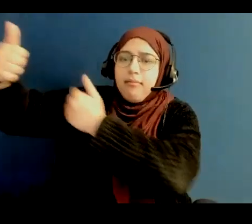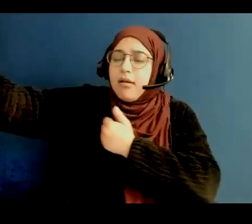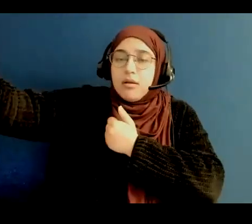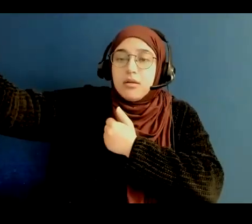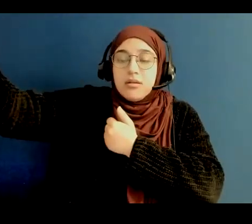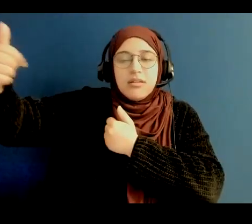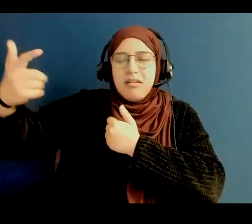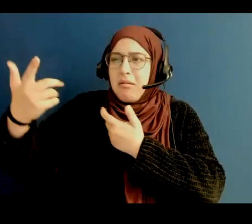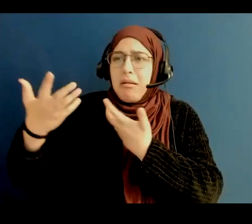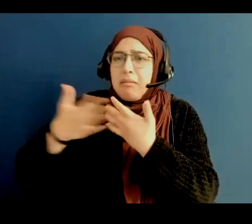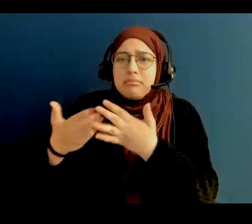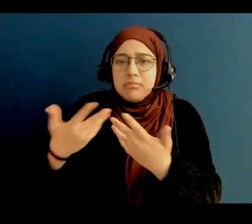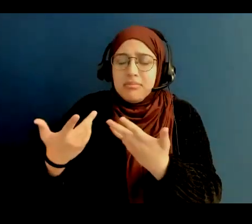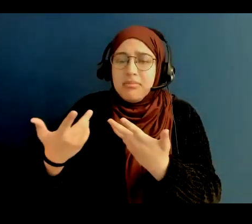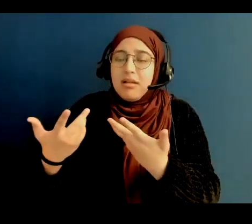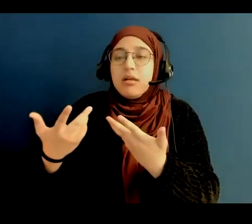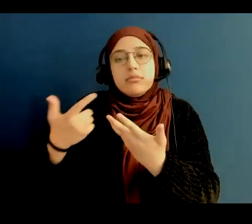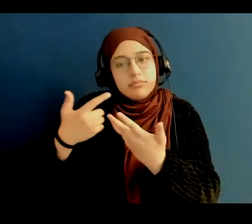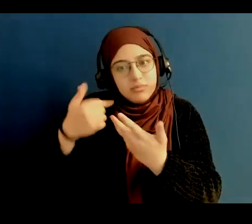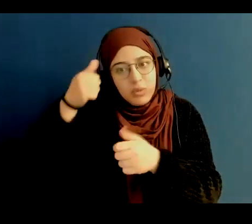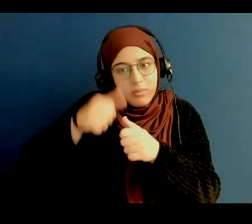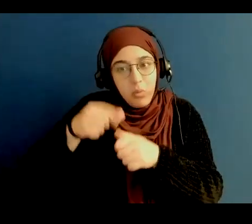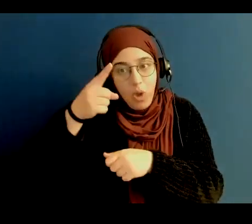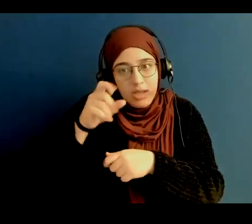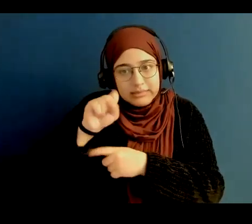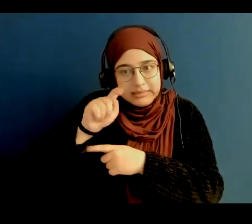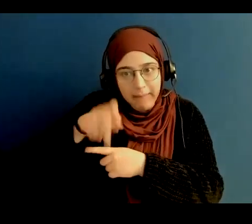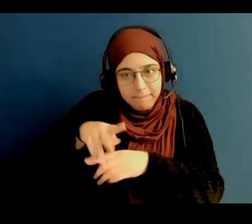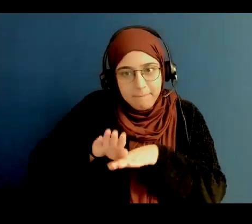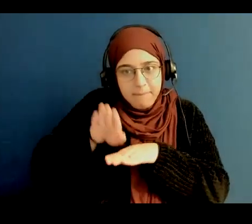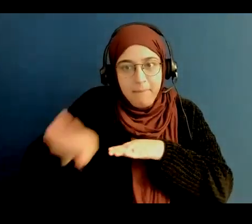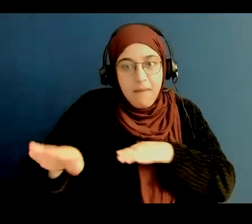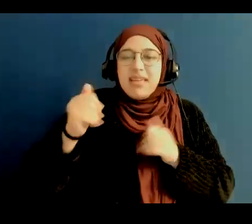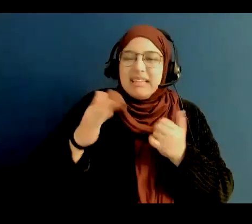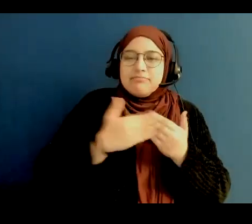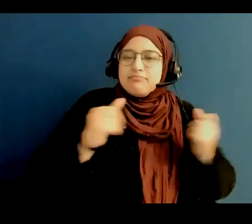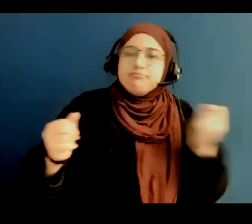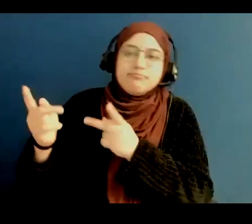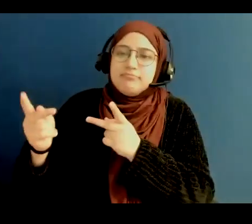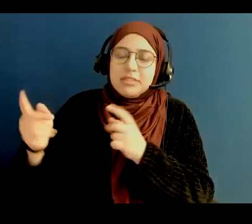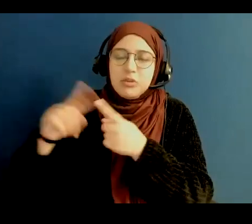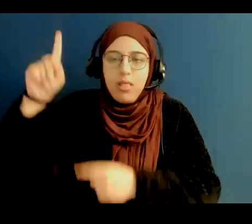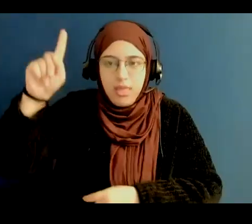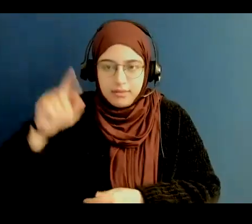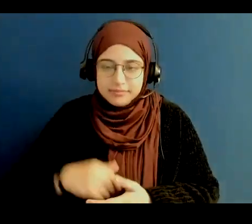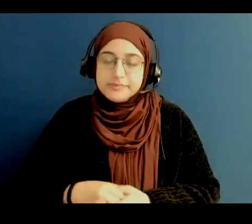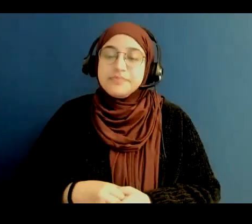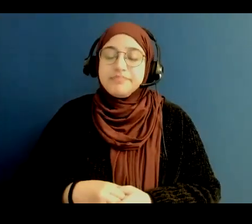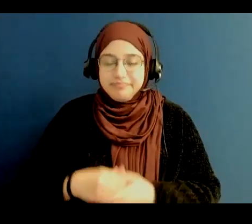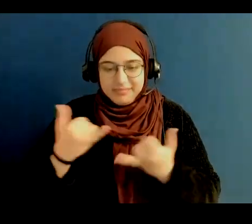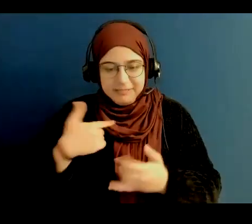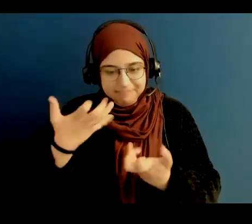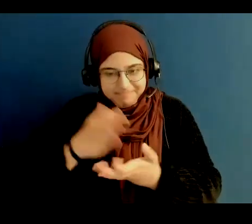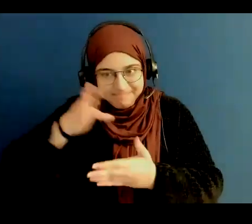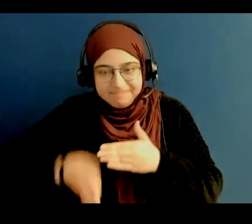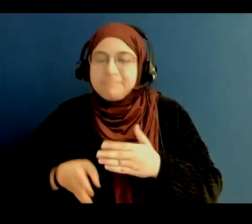back to Him, because He's the most merciful. And this is where I really want to end it. I don't want to take any more of your time.